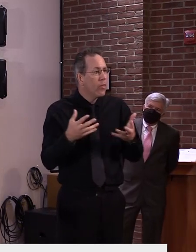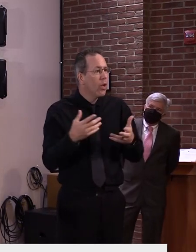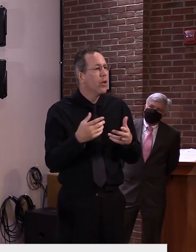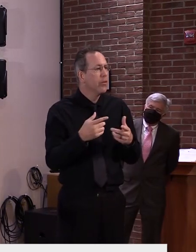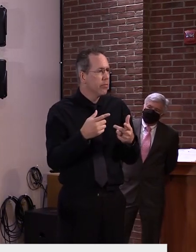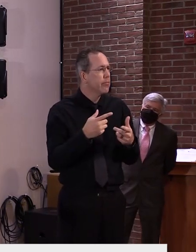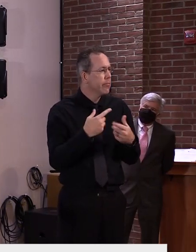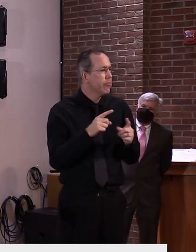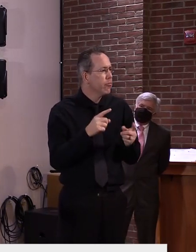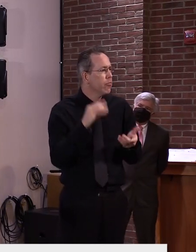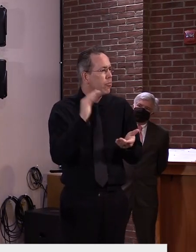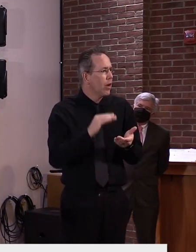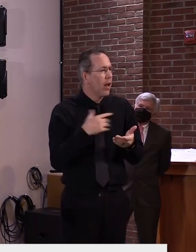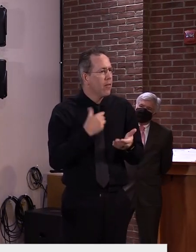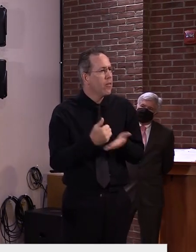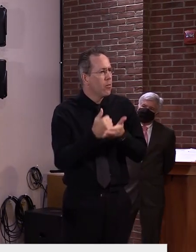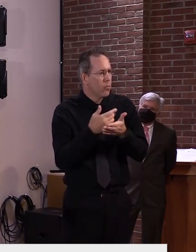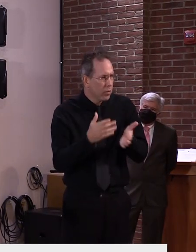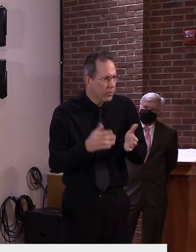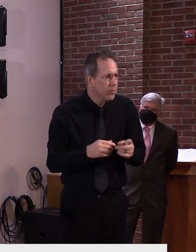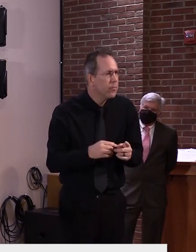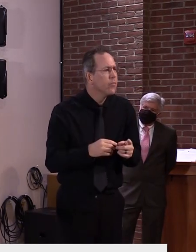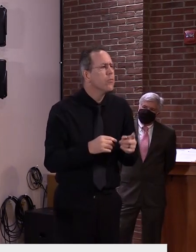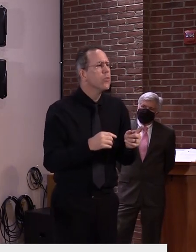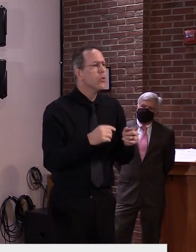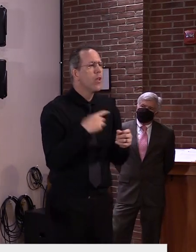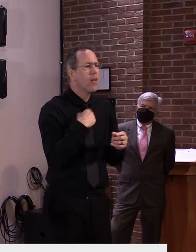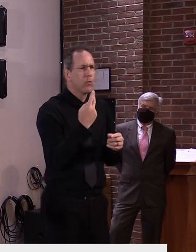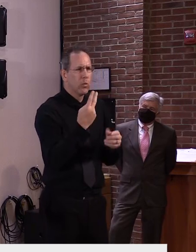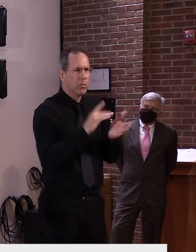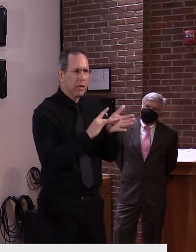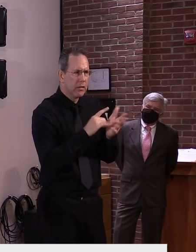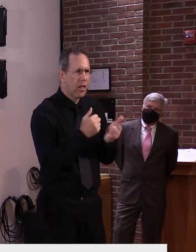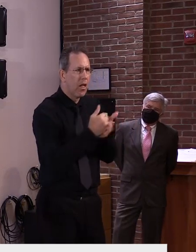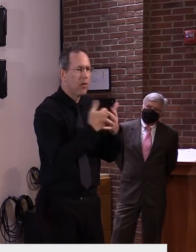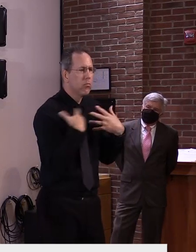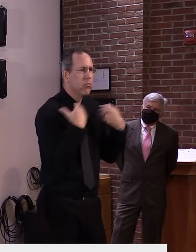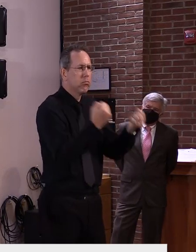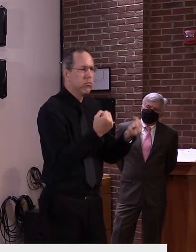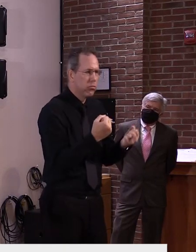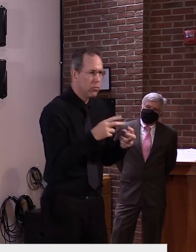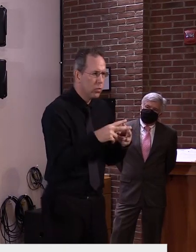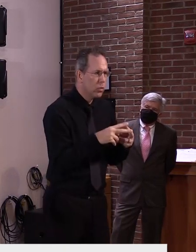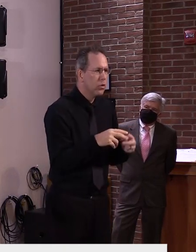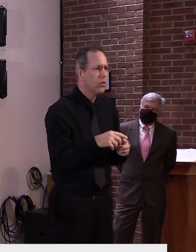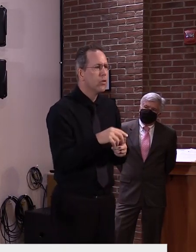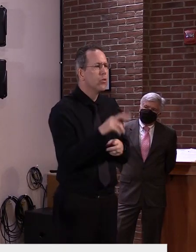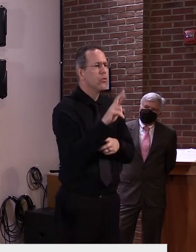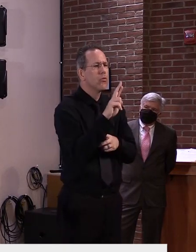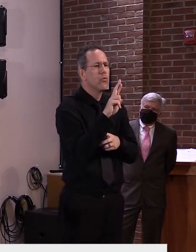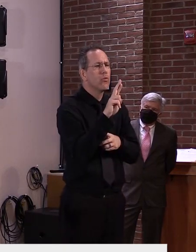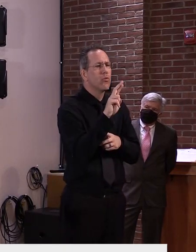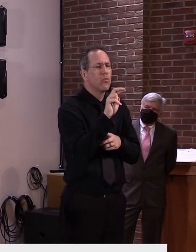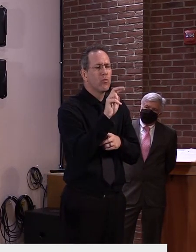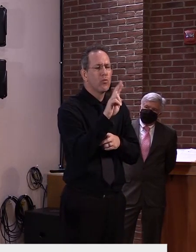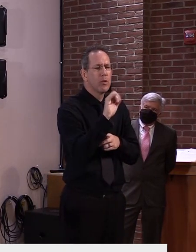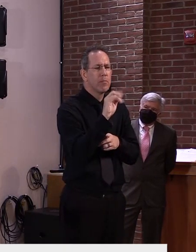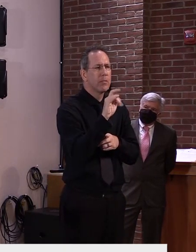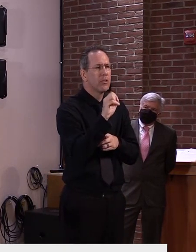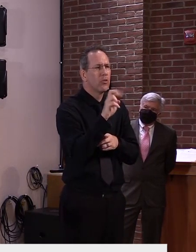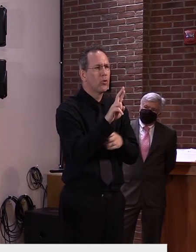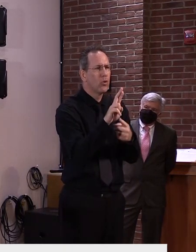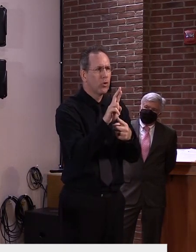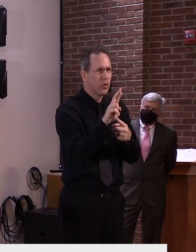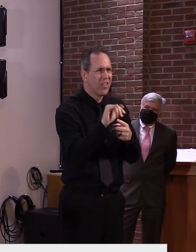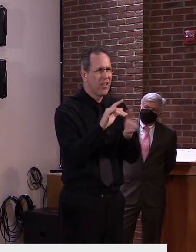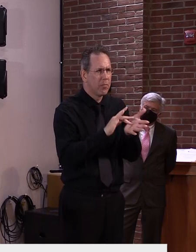at least two drugs that people will hang their hat on, remdesivir and dexamethasone, for again,